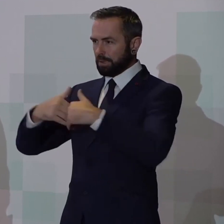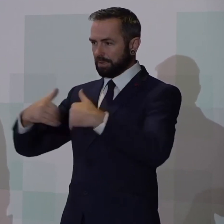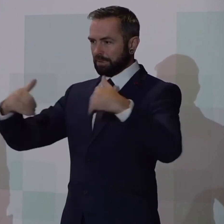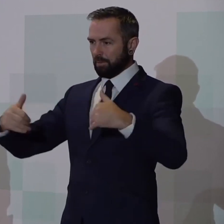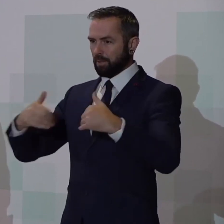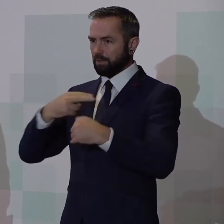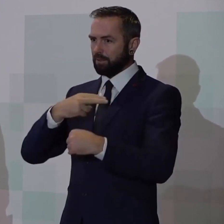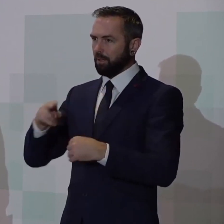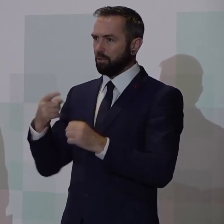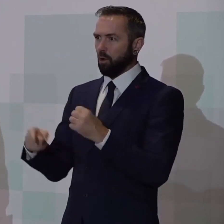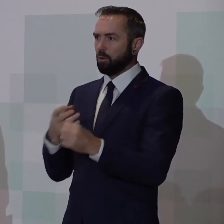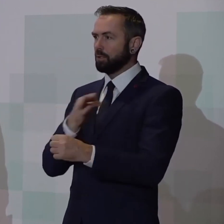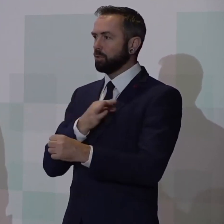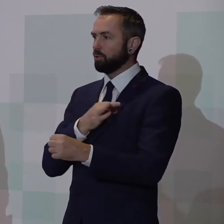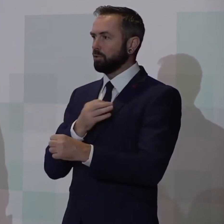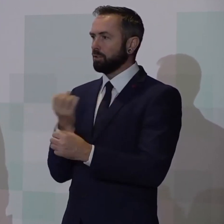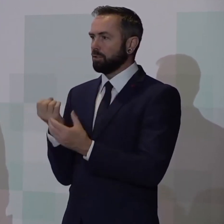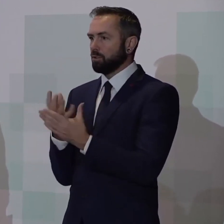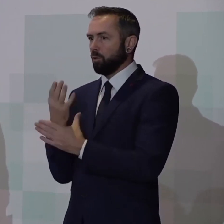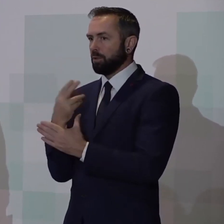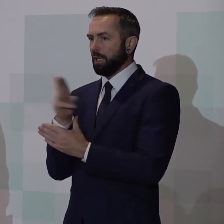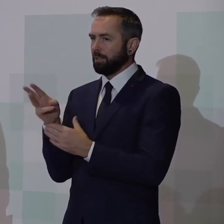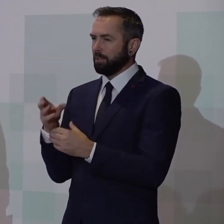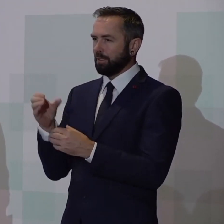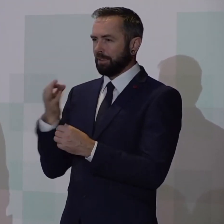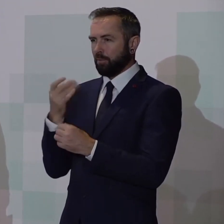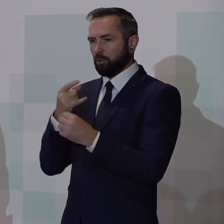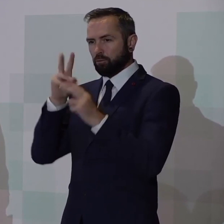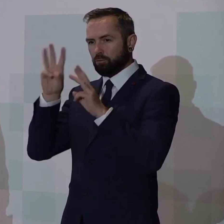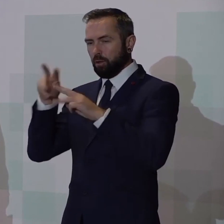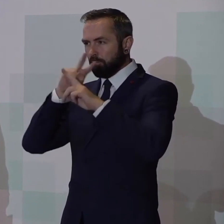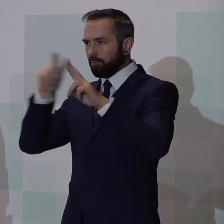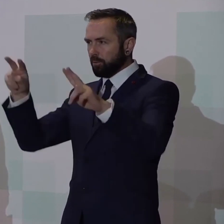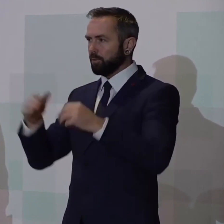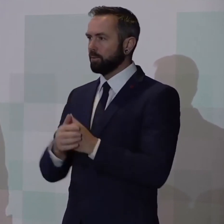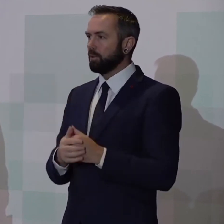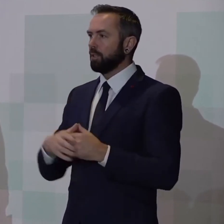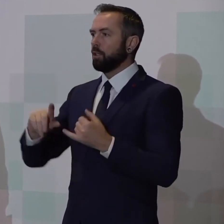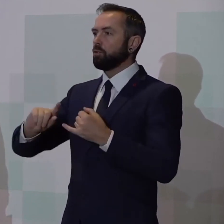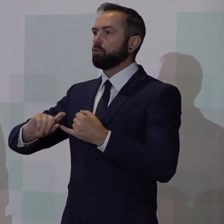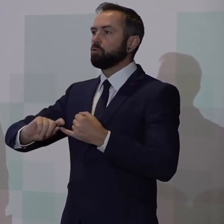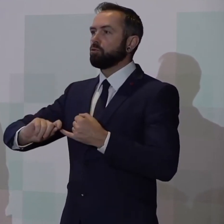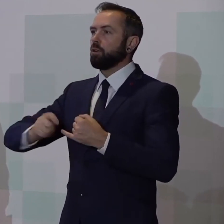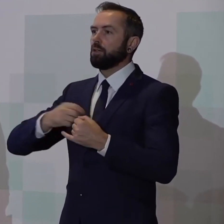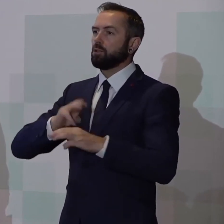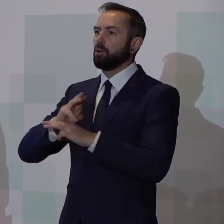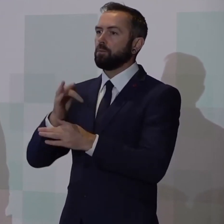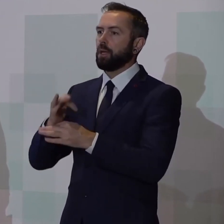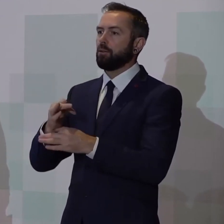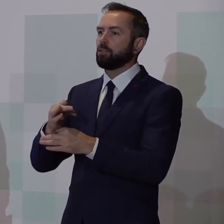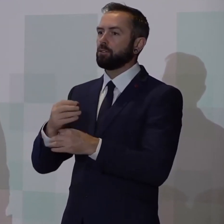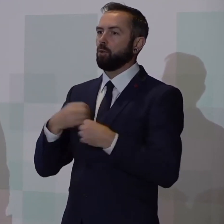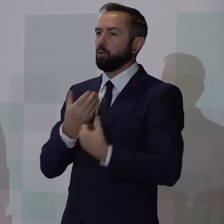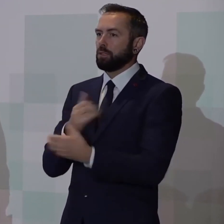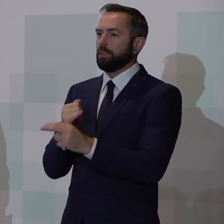not always the good stories, and it paints completely the wrong pictures. The complete and utter madness of trying to parent your children in your mother's house. You